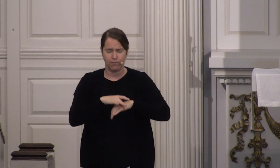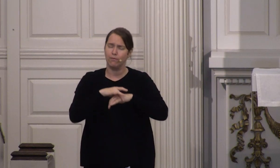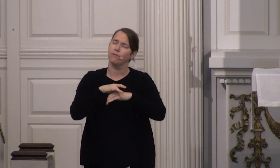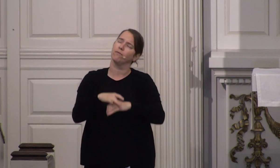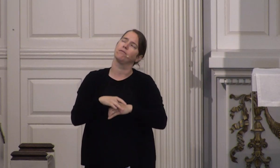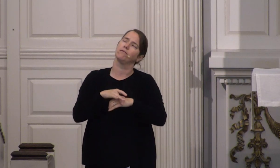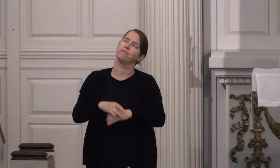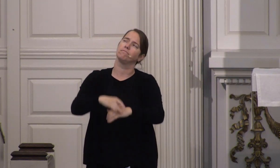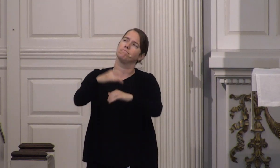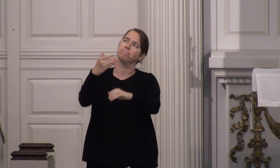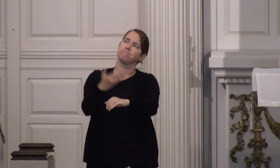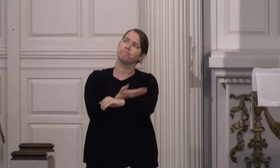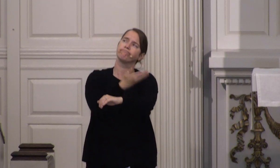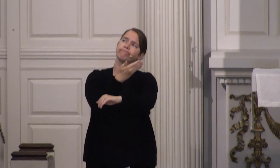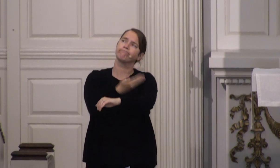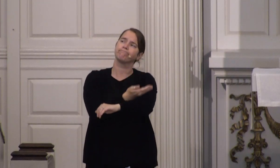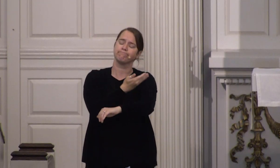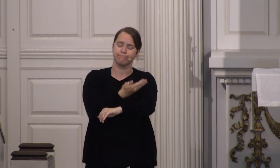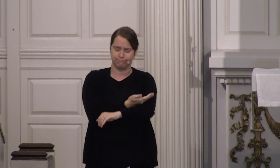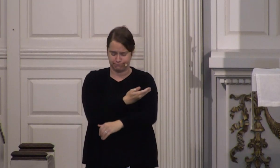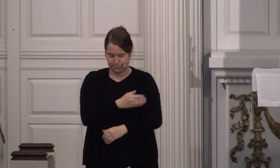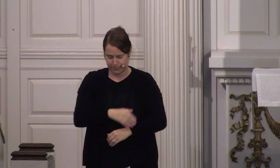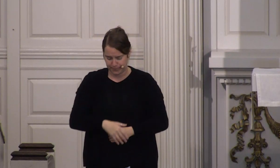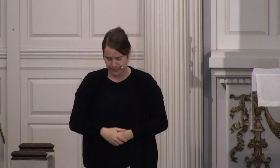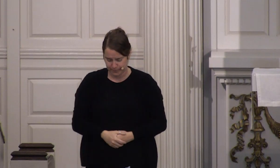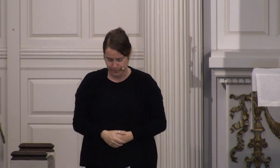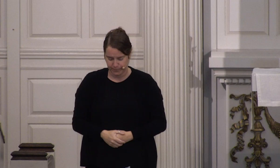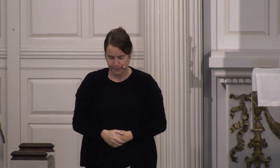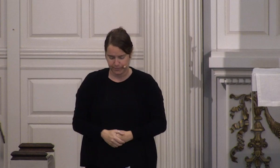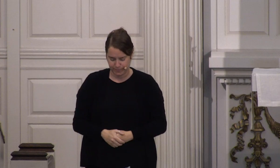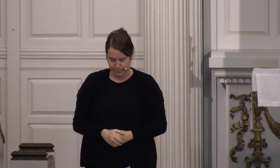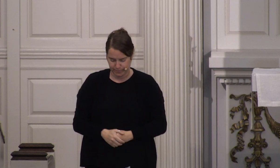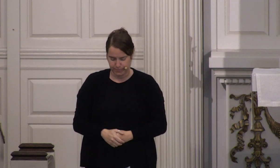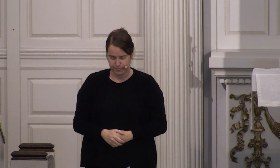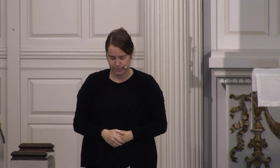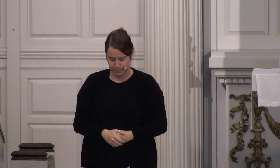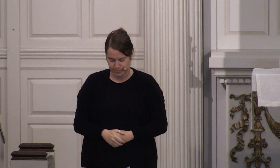and renew the face of the